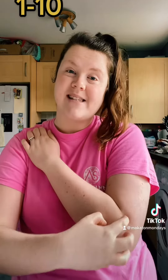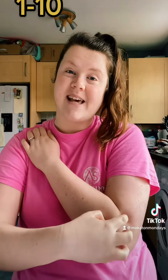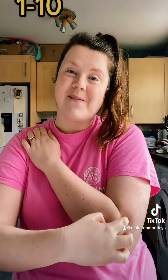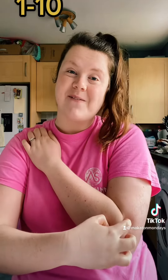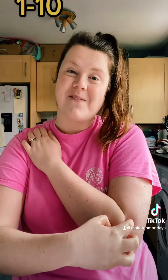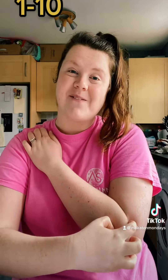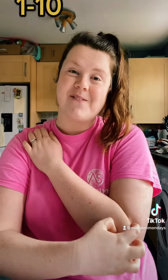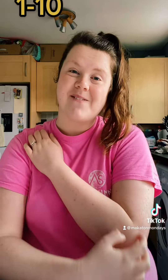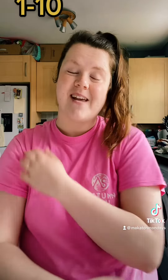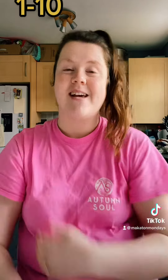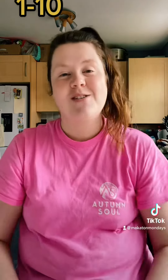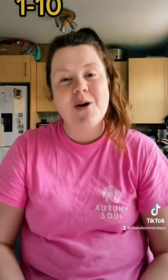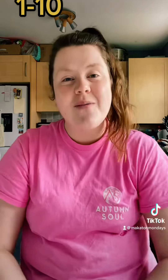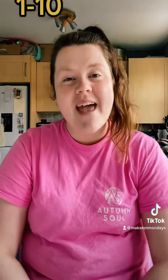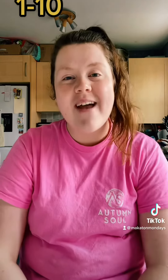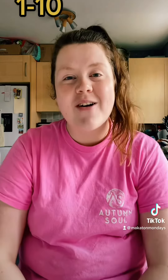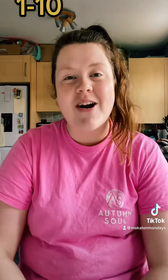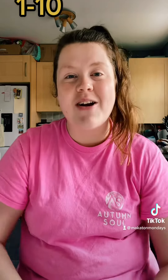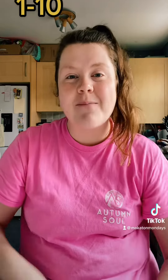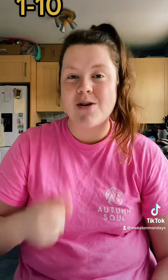1 more biscuit. So they are our numbers.